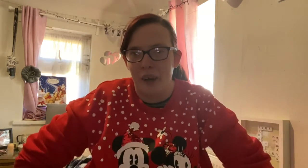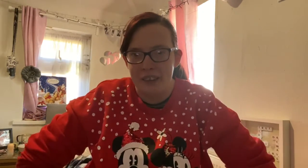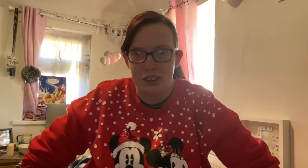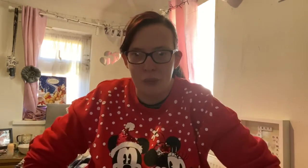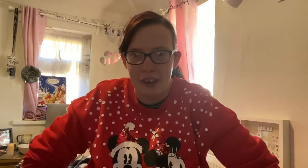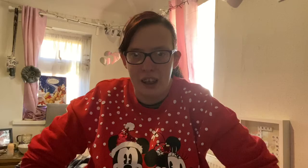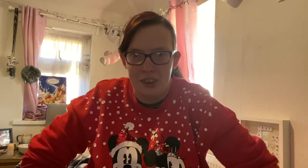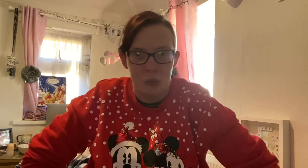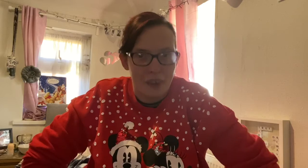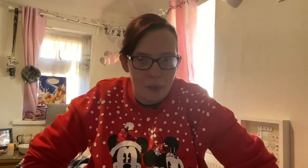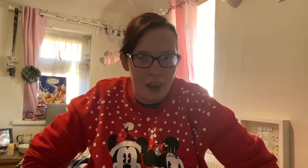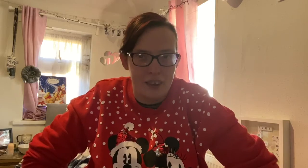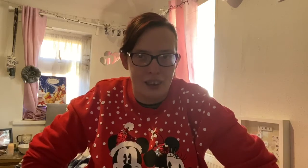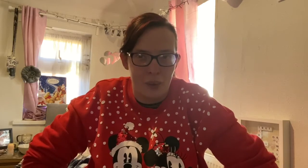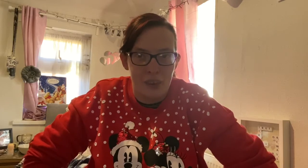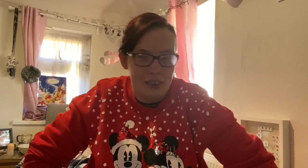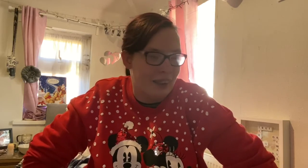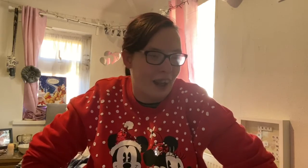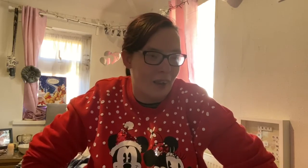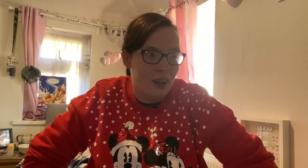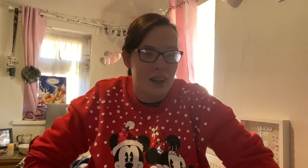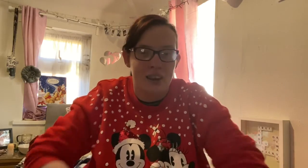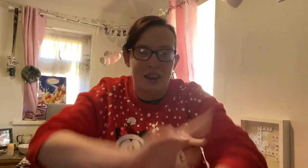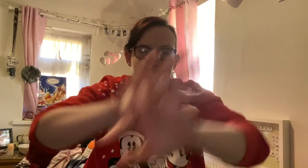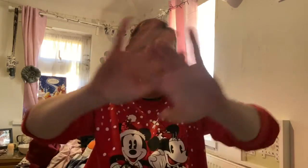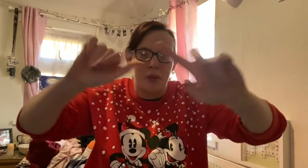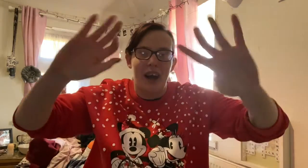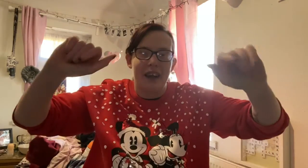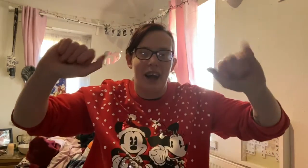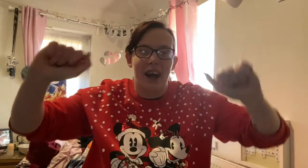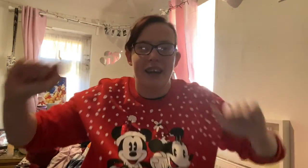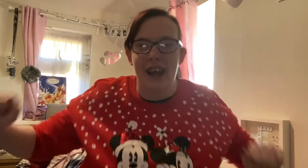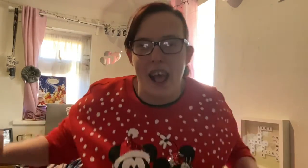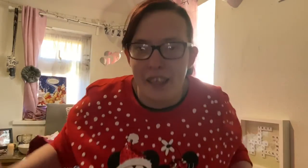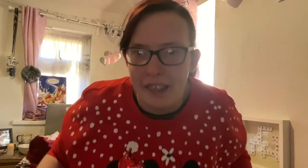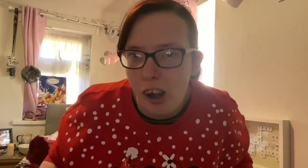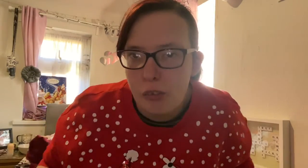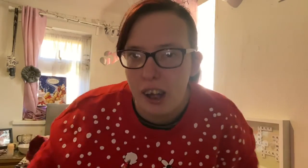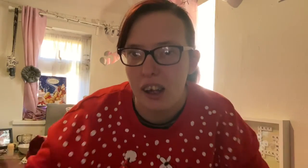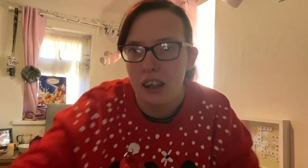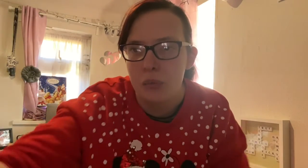shortly as well. So, you know, goodbye guys, love ya.